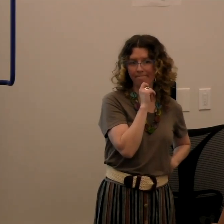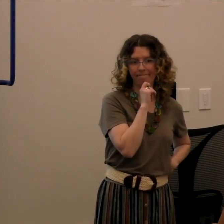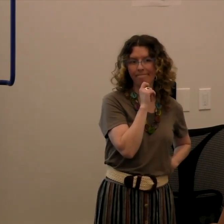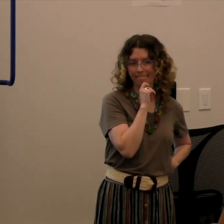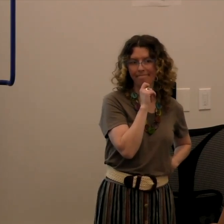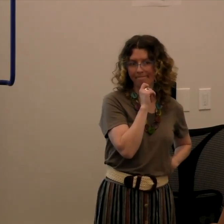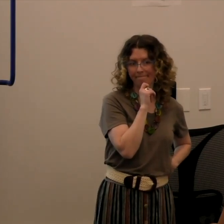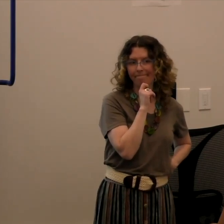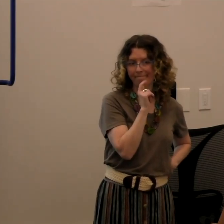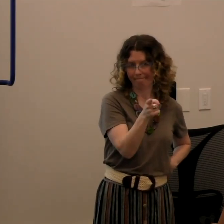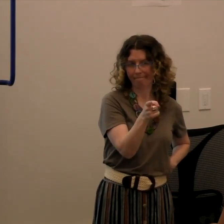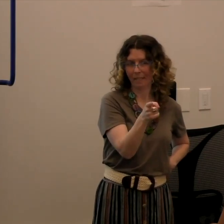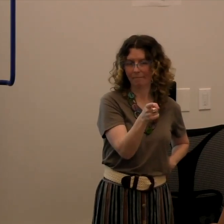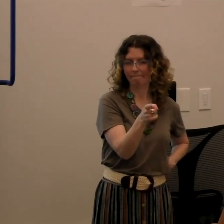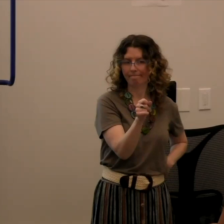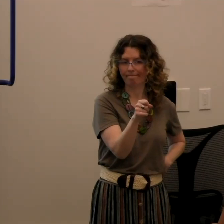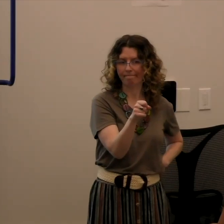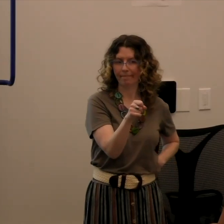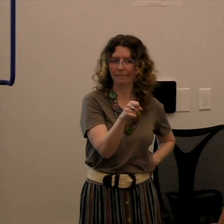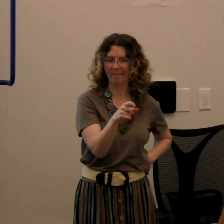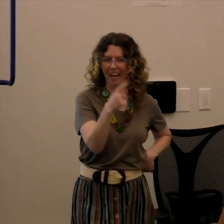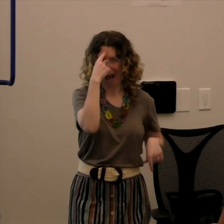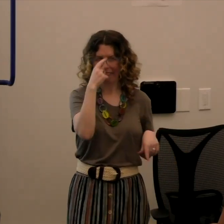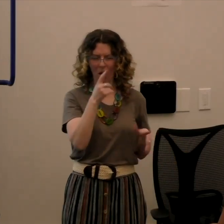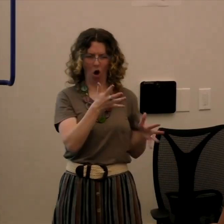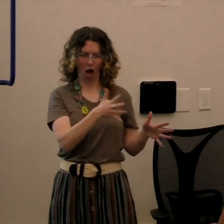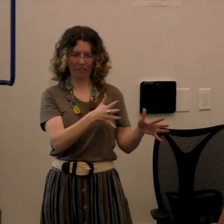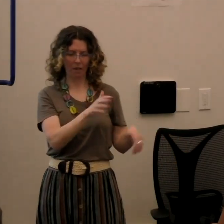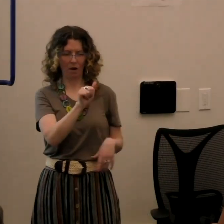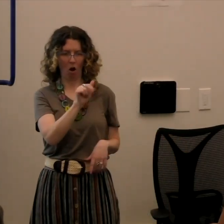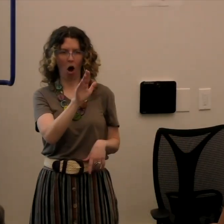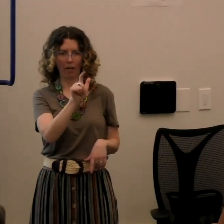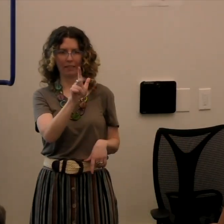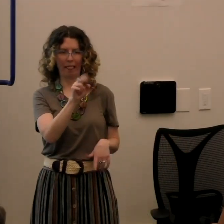considered separate languages. I'm not sure either. That might be more of a dialect.